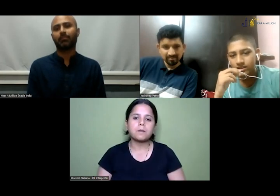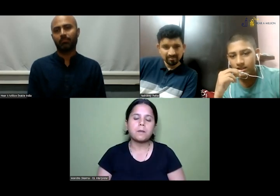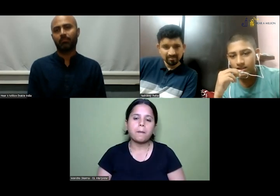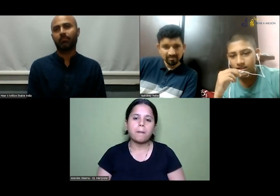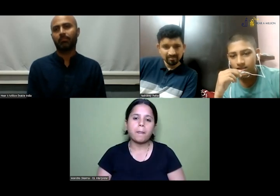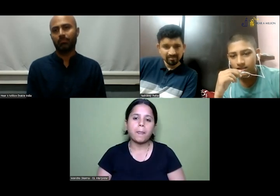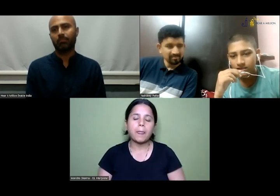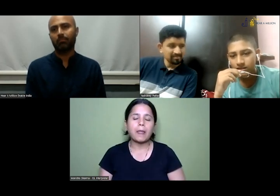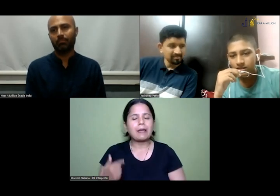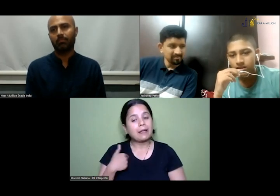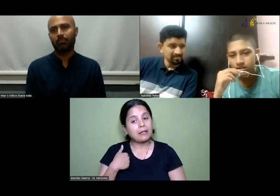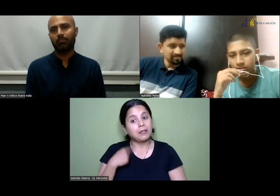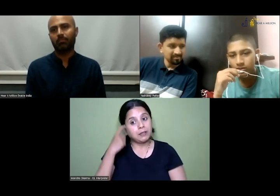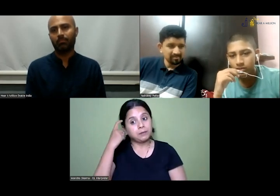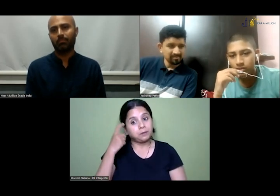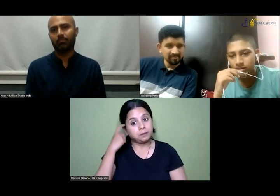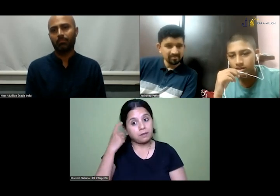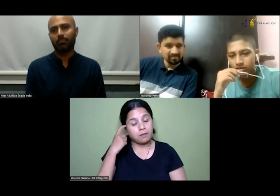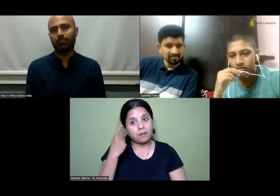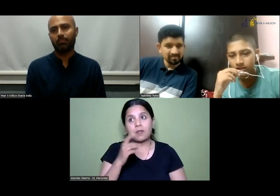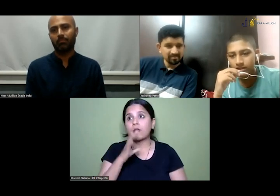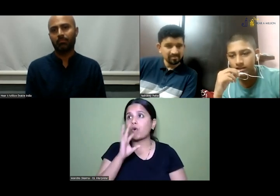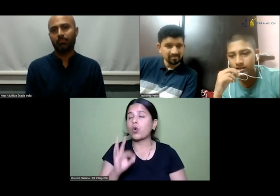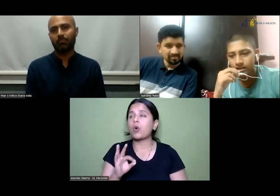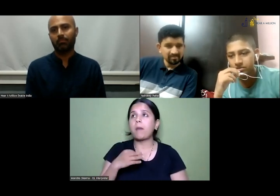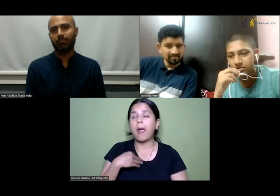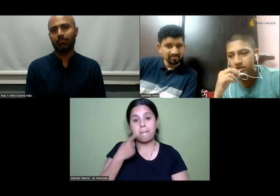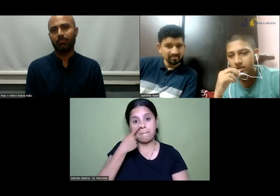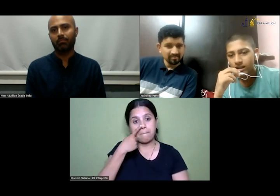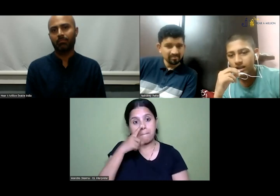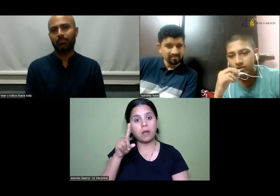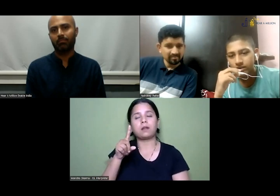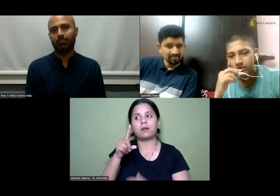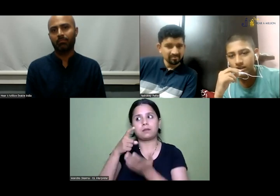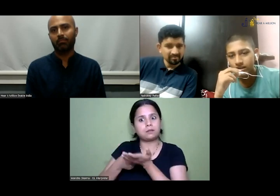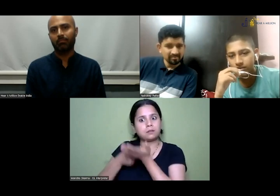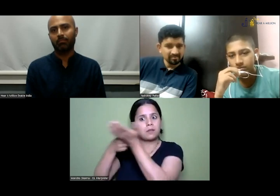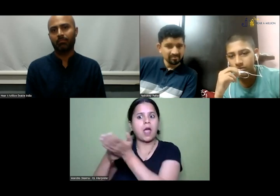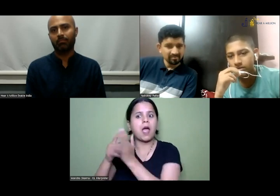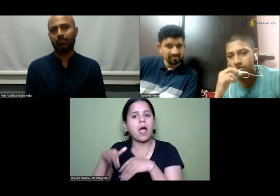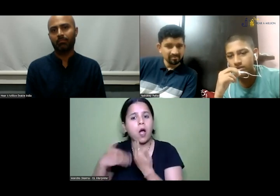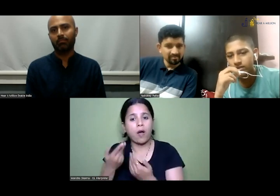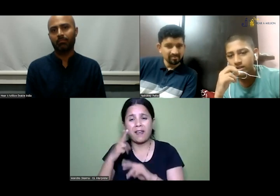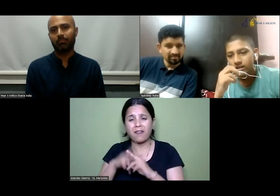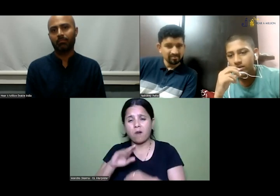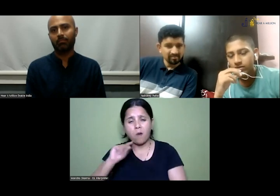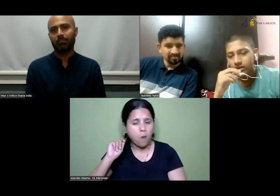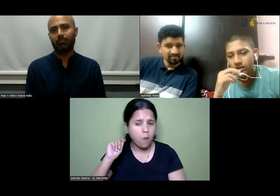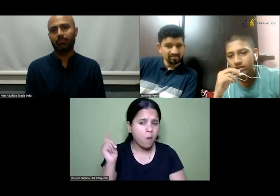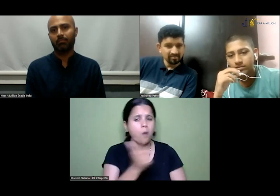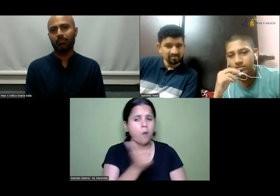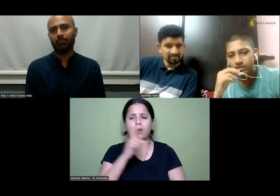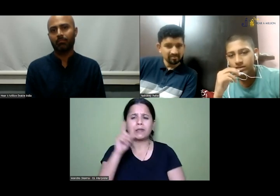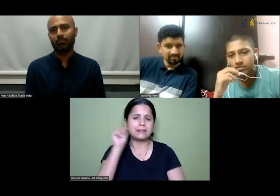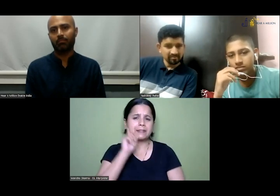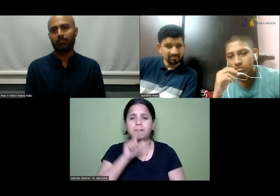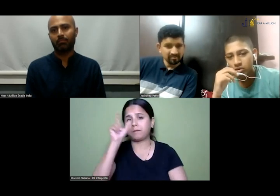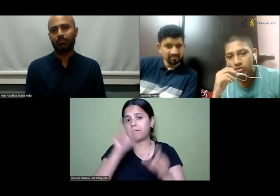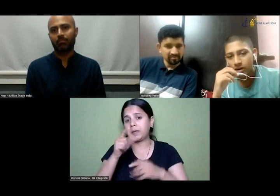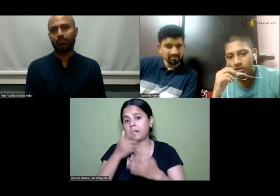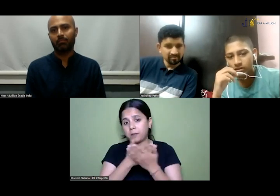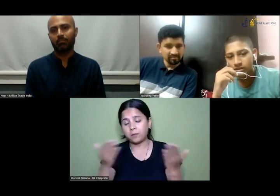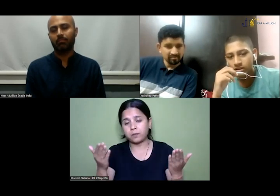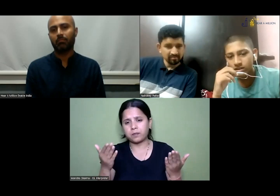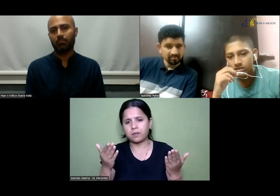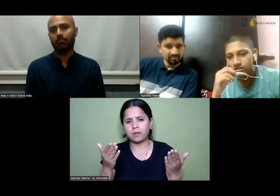I just think that the real tribute to my mother would be if every single deaf person will